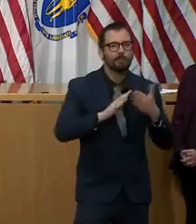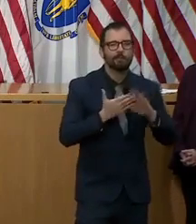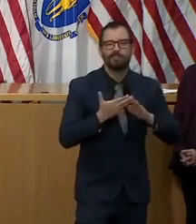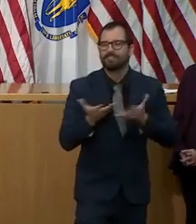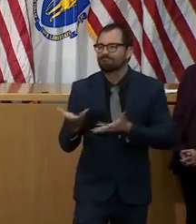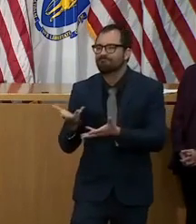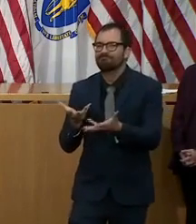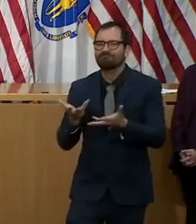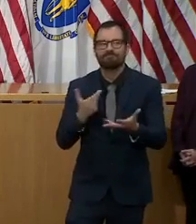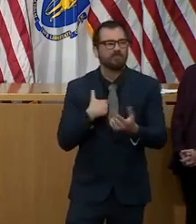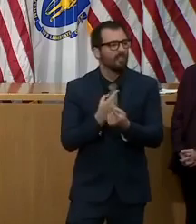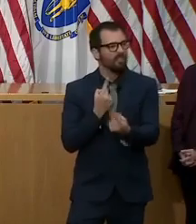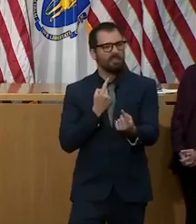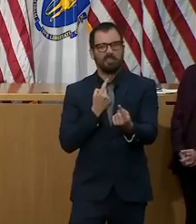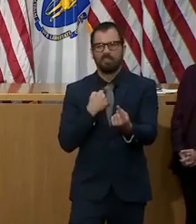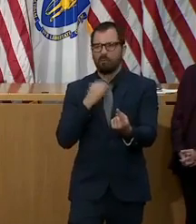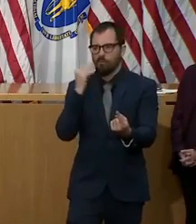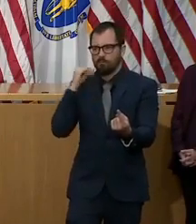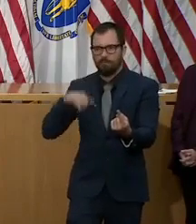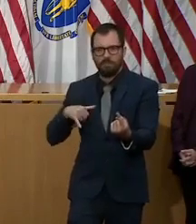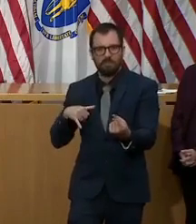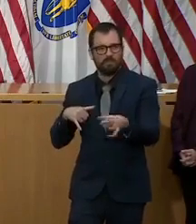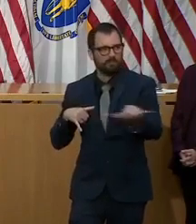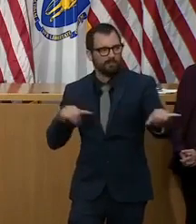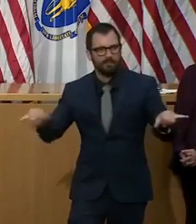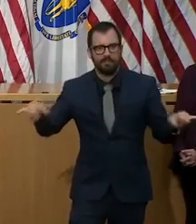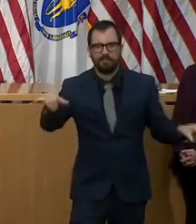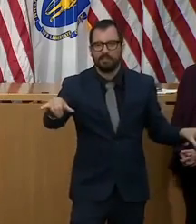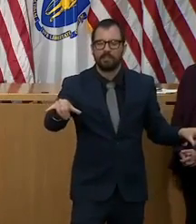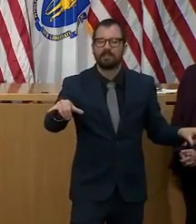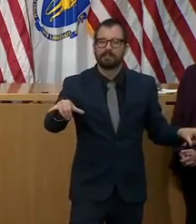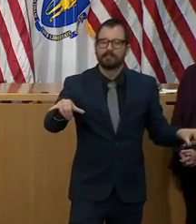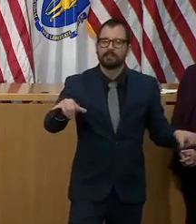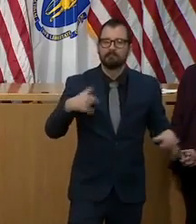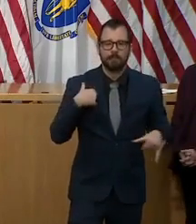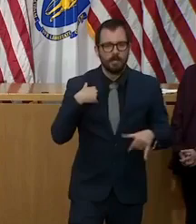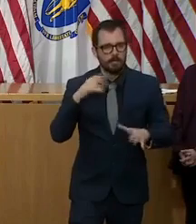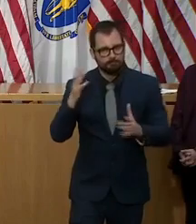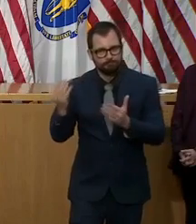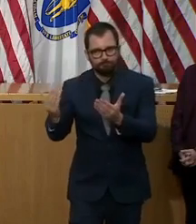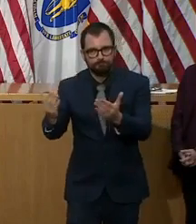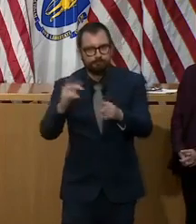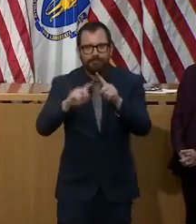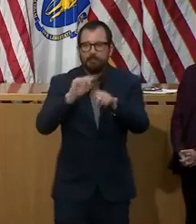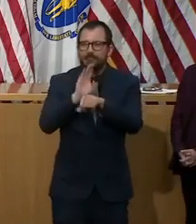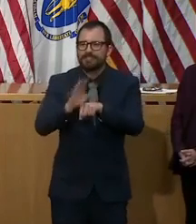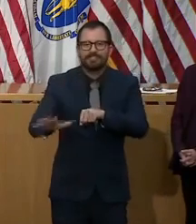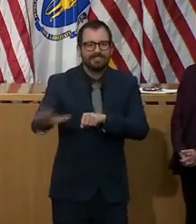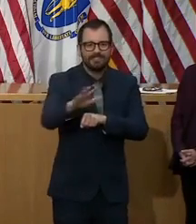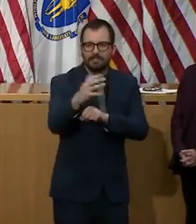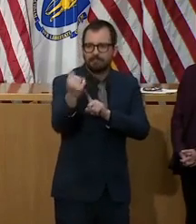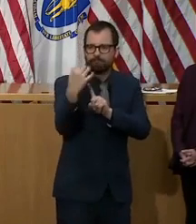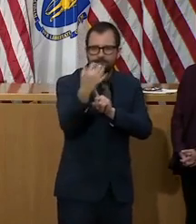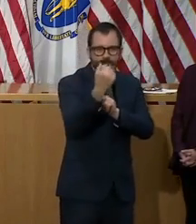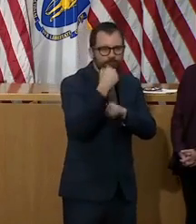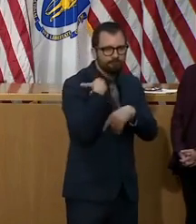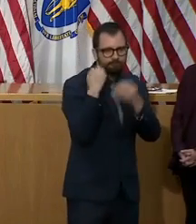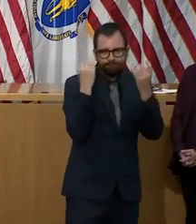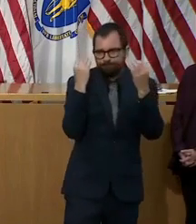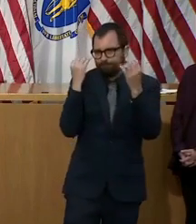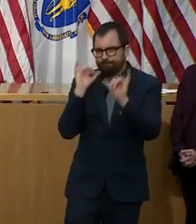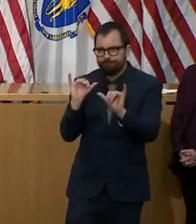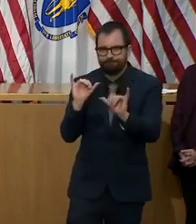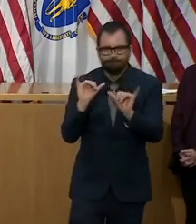them, we'll listen to the industry leaders that will advise us from businesses small and large throughout